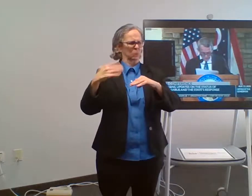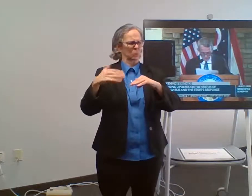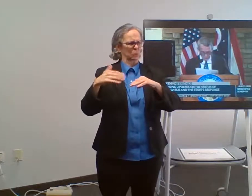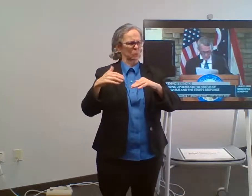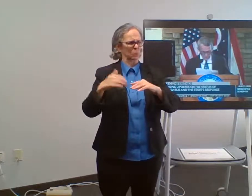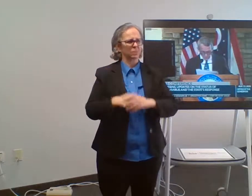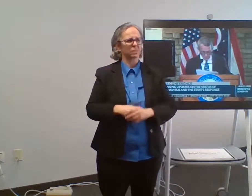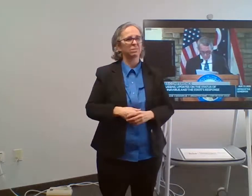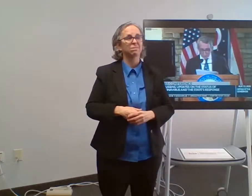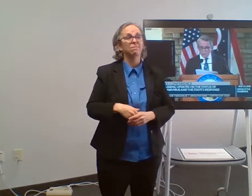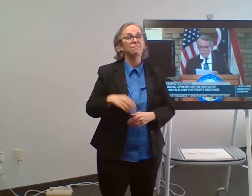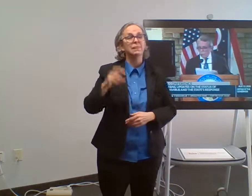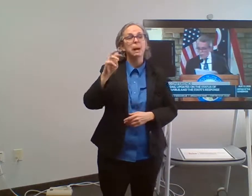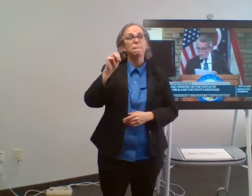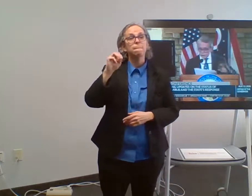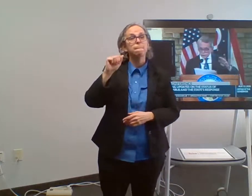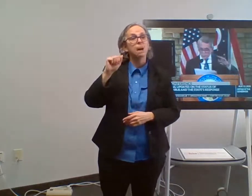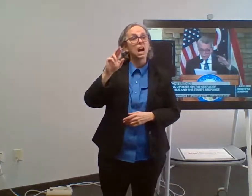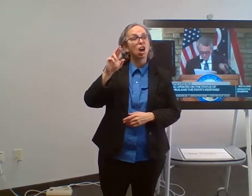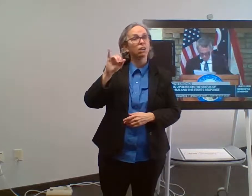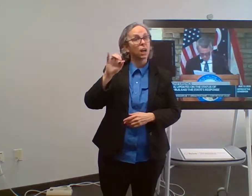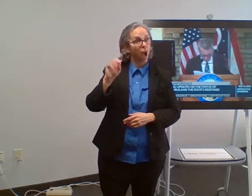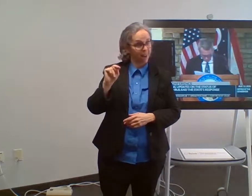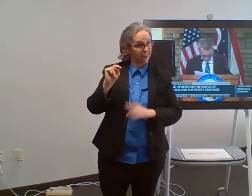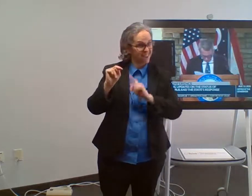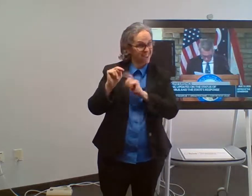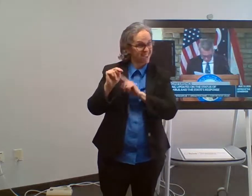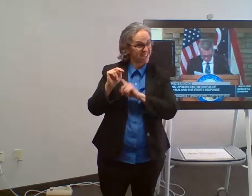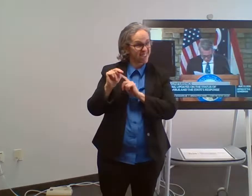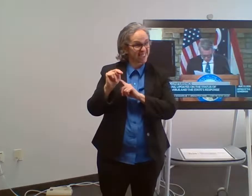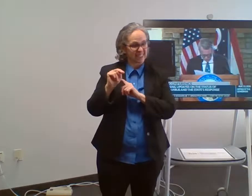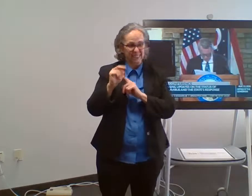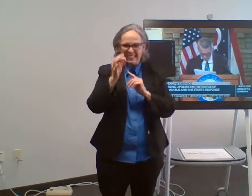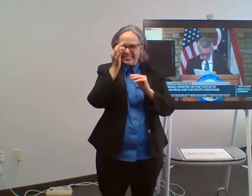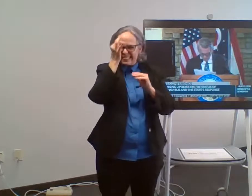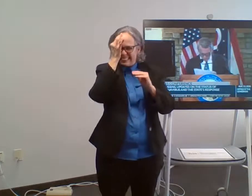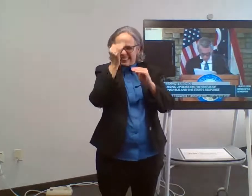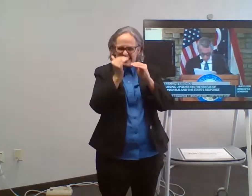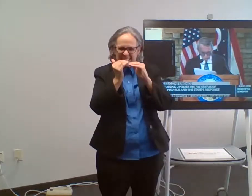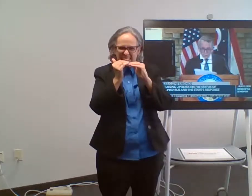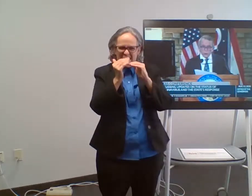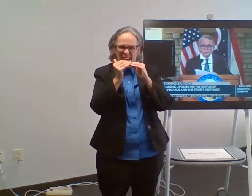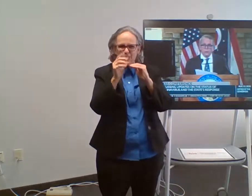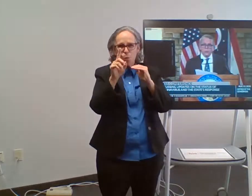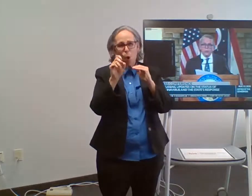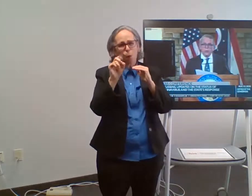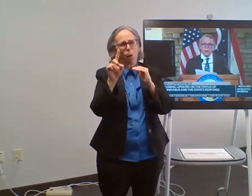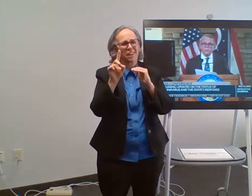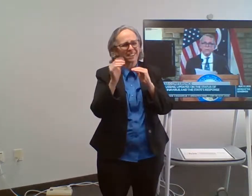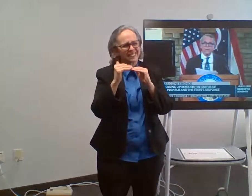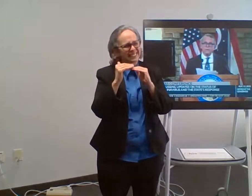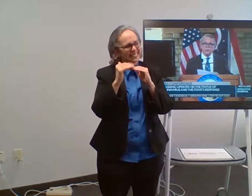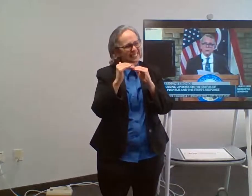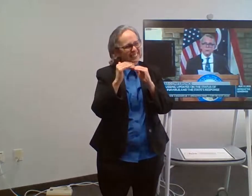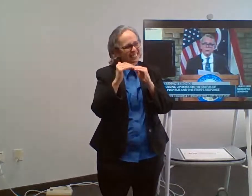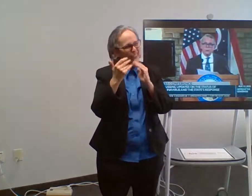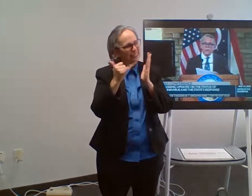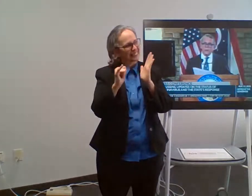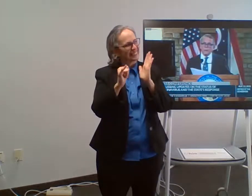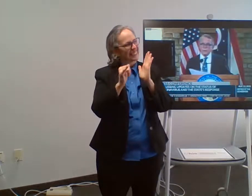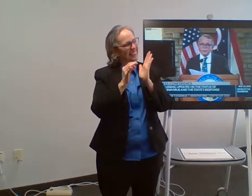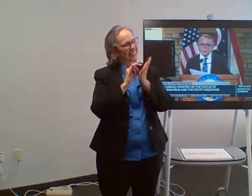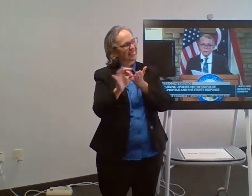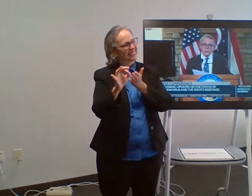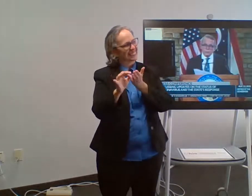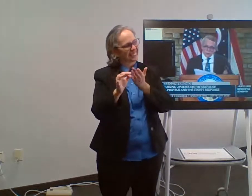high incidence. They're at 101, so they're right on the line there. But they're close to dropping off that. So we hope